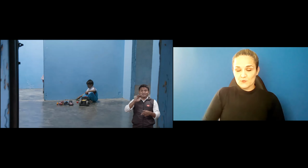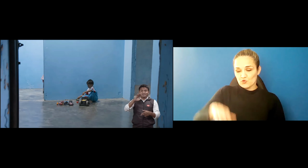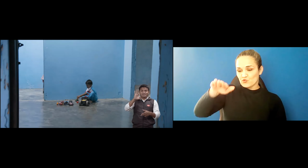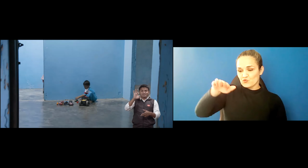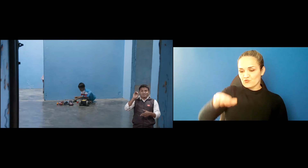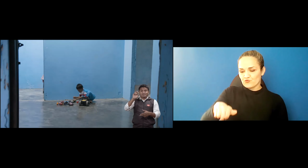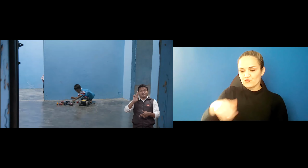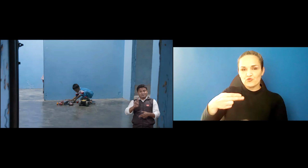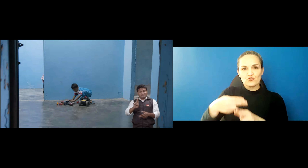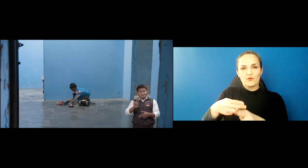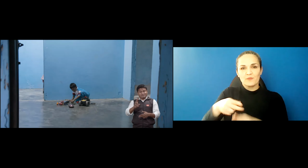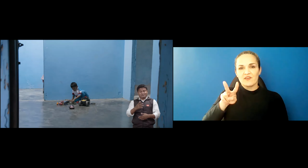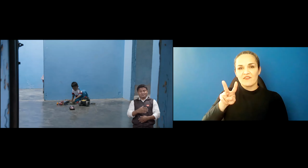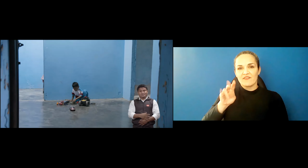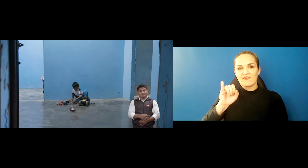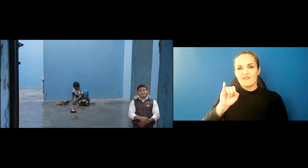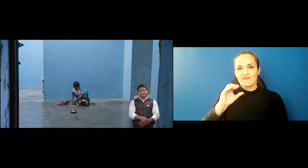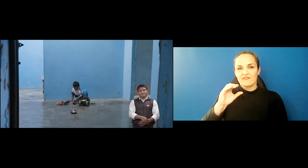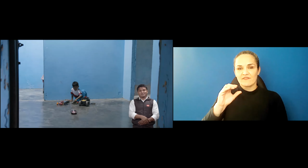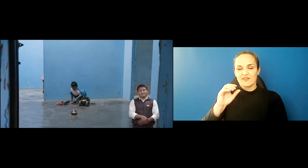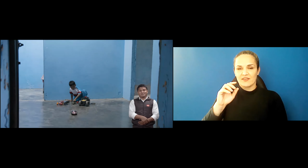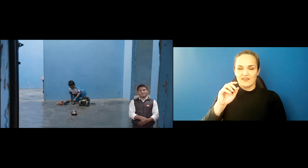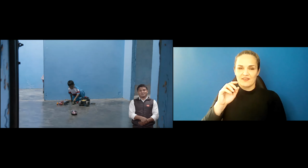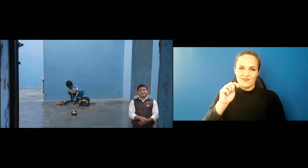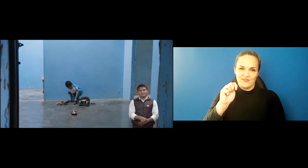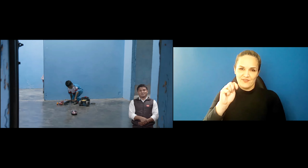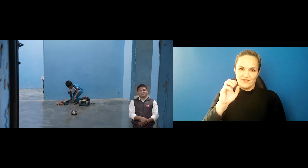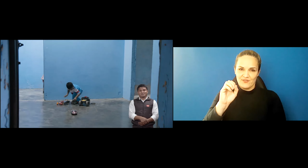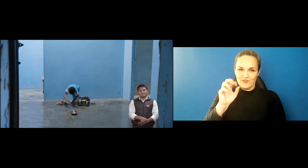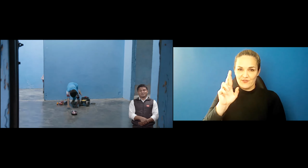the youngest is Victor Manuel.